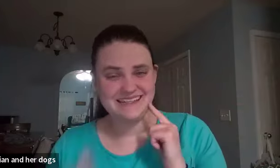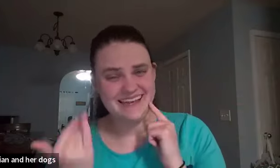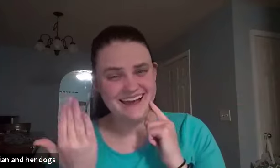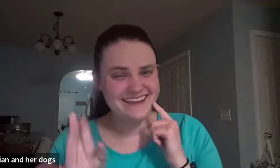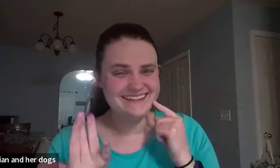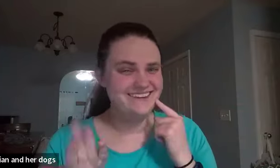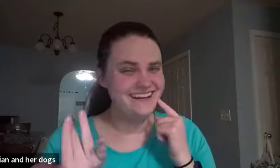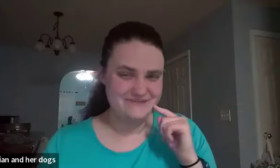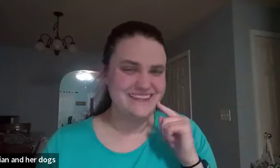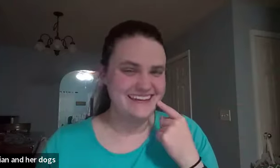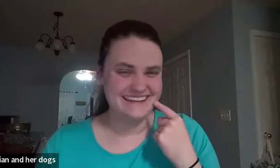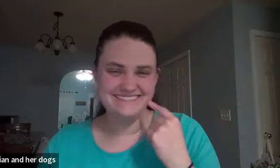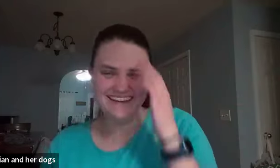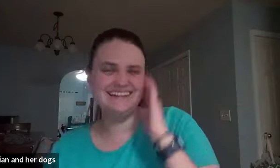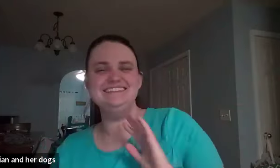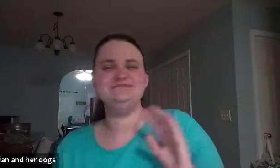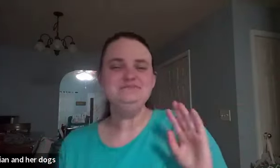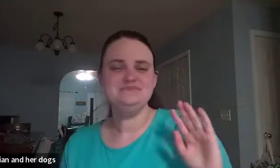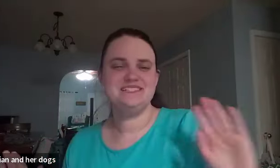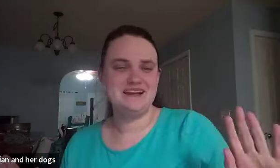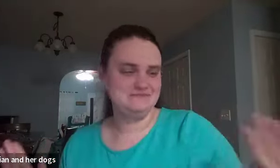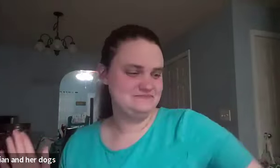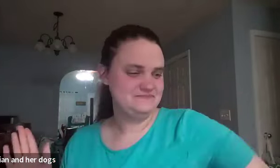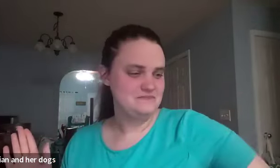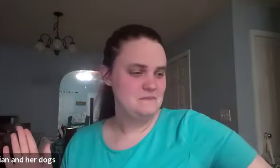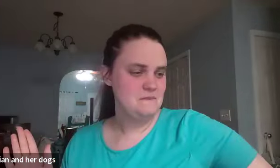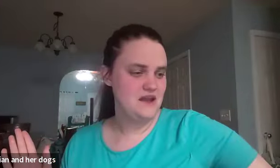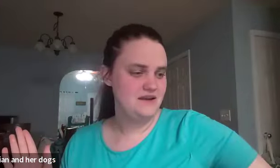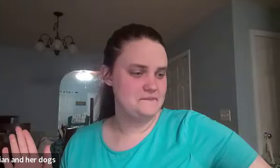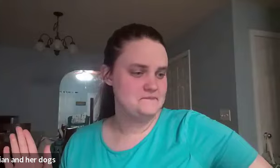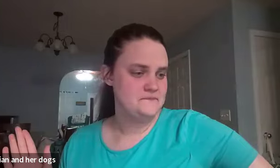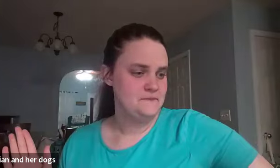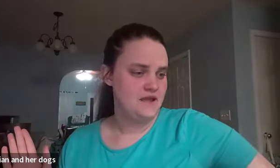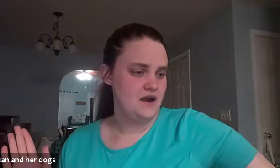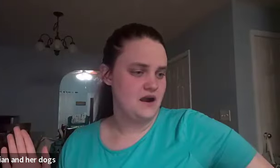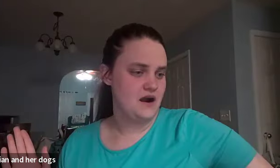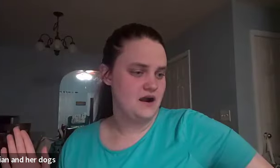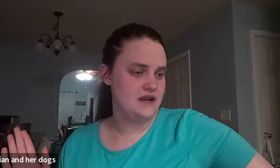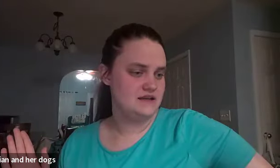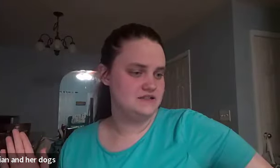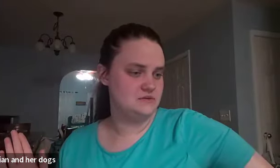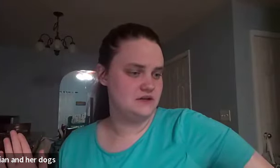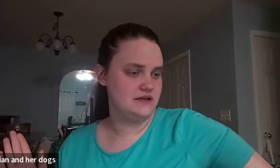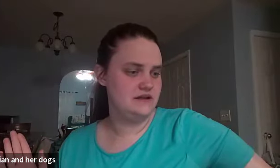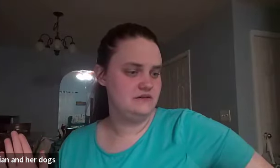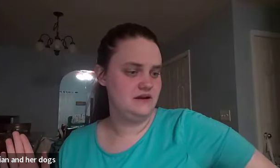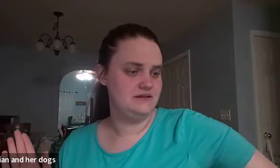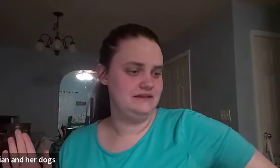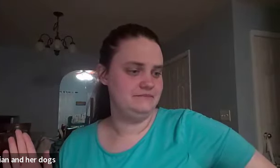like, yeah, candy is great. Give me the candy. So, okay. Our next one, golly,